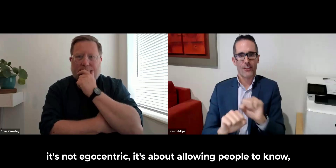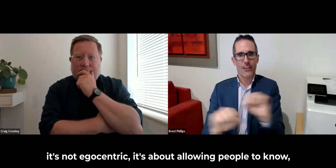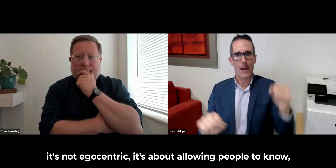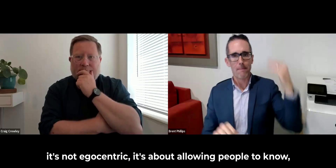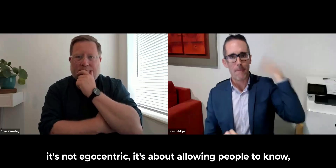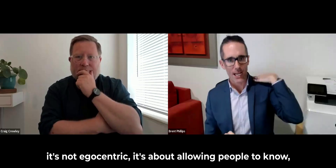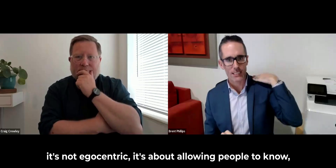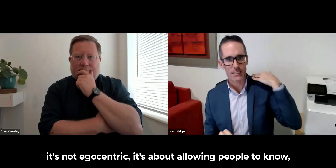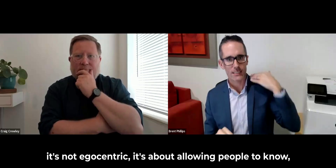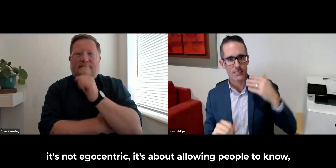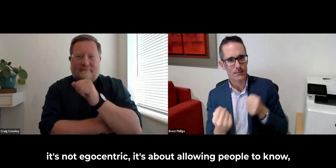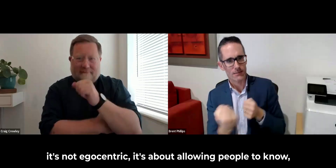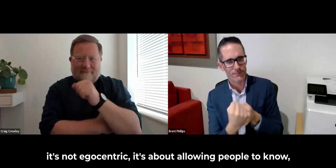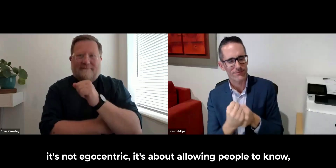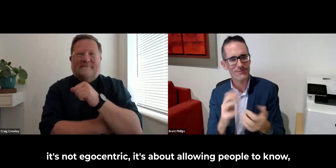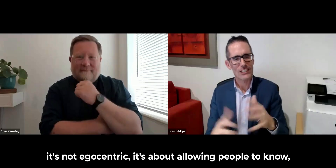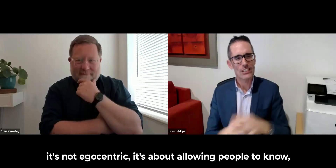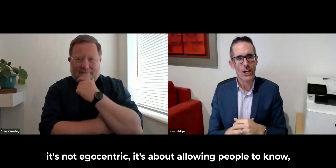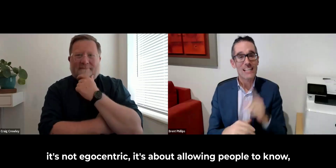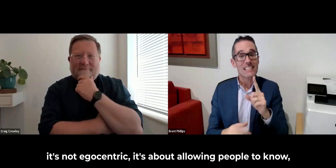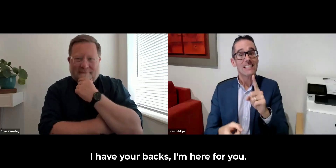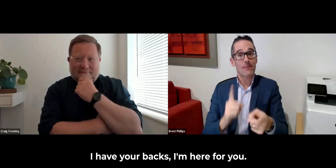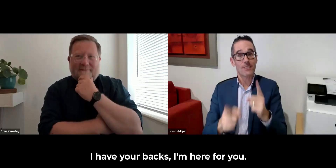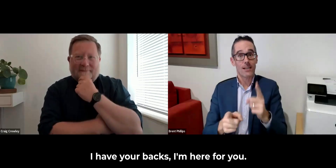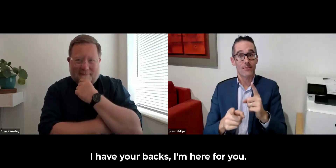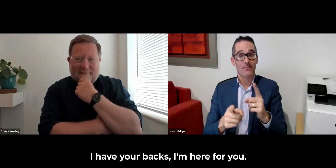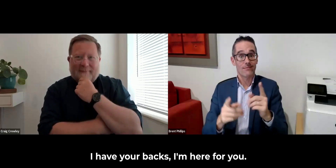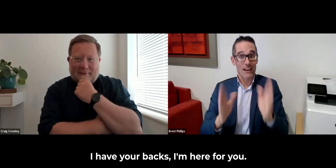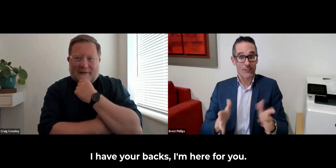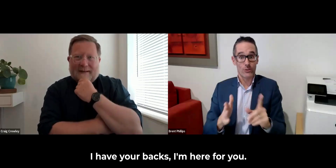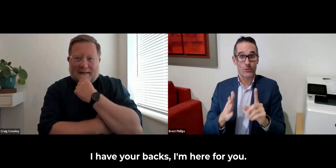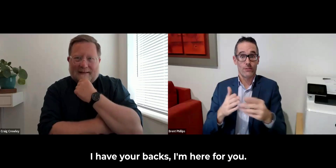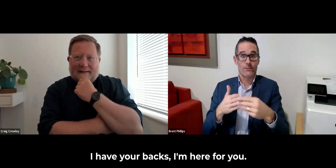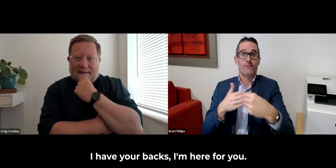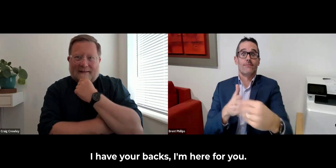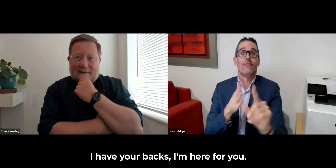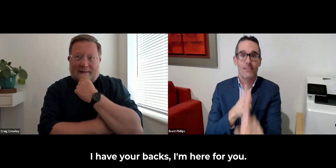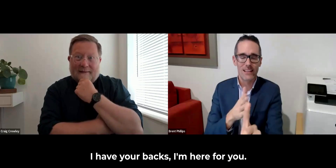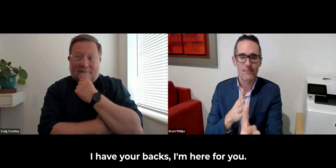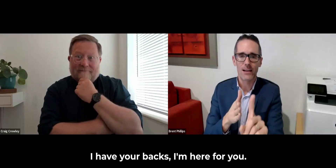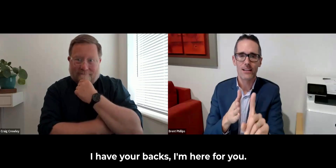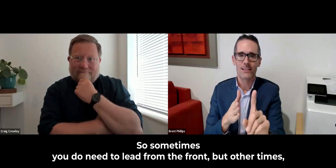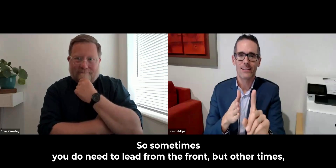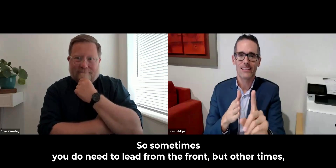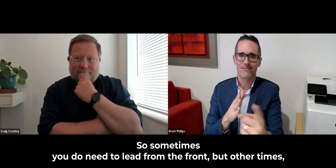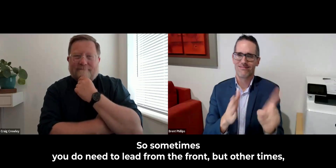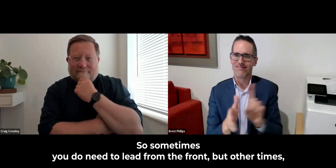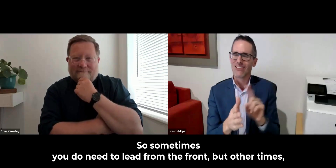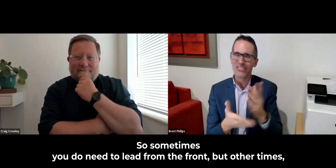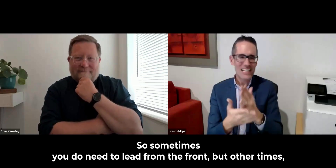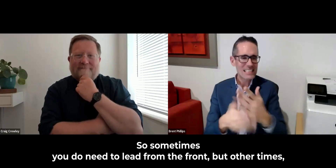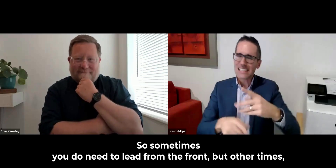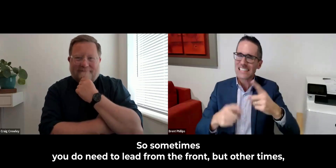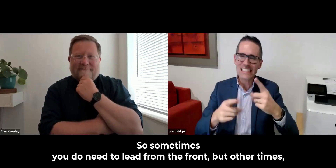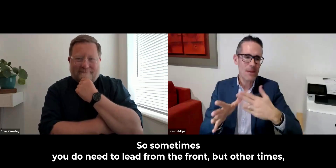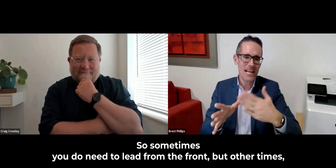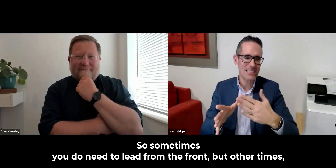egocentric. It's about allowing people to know, I have your backs, I'm here for you. So sometimes you do need to lead from the front, but